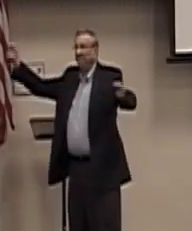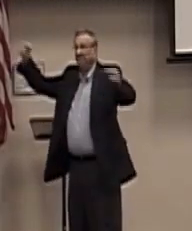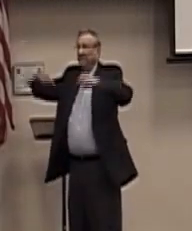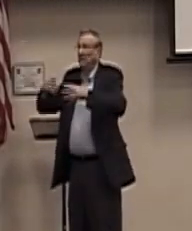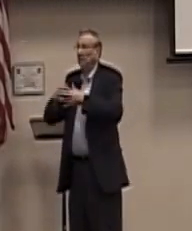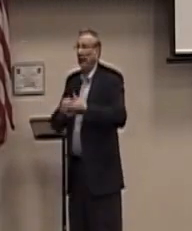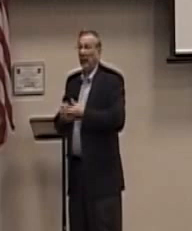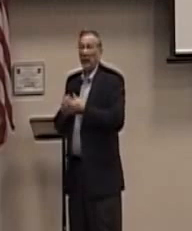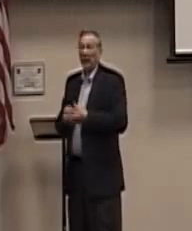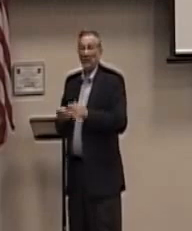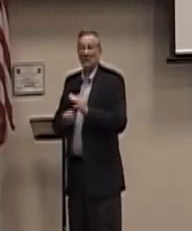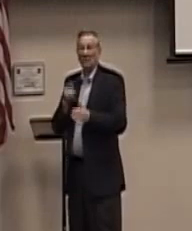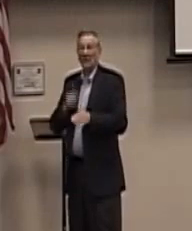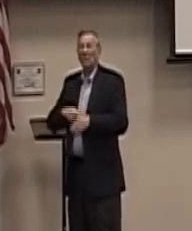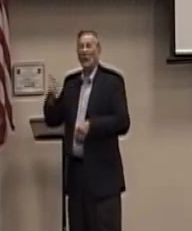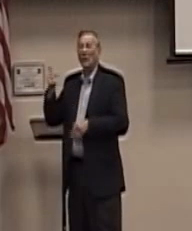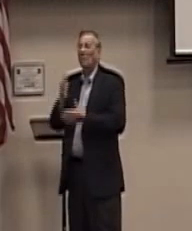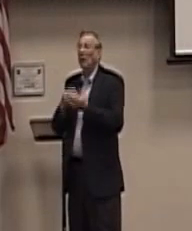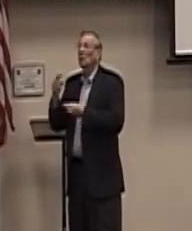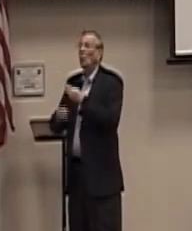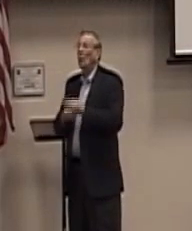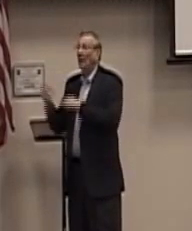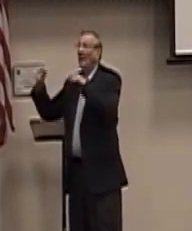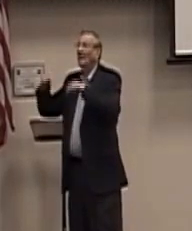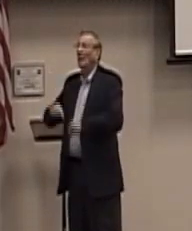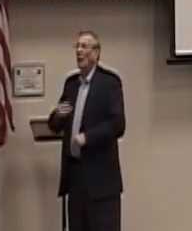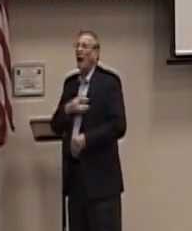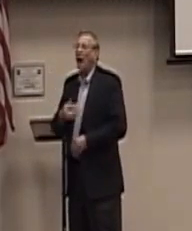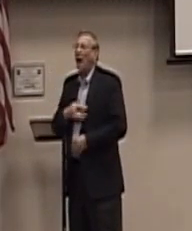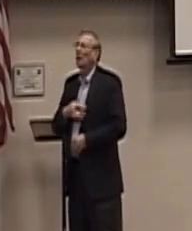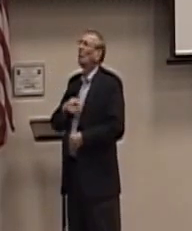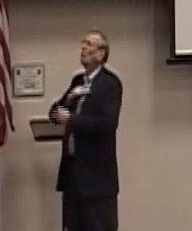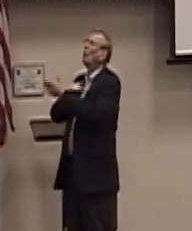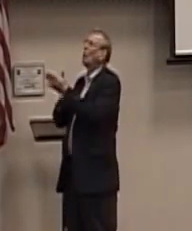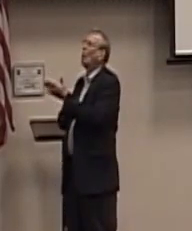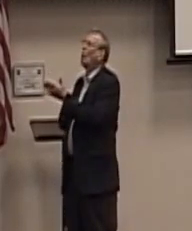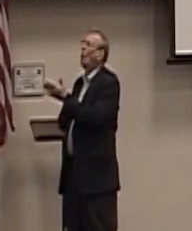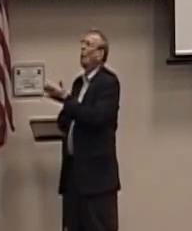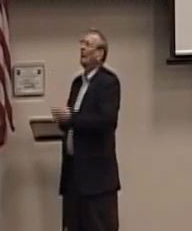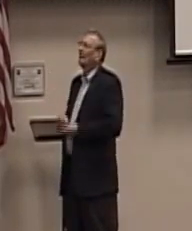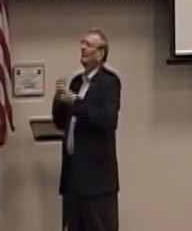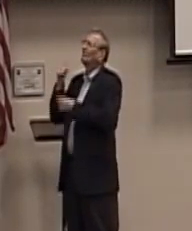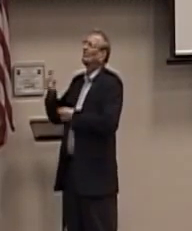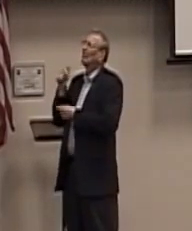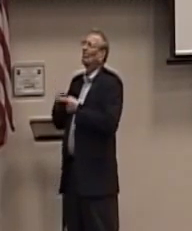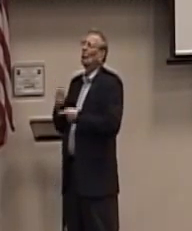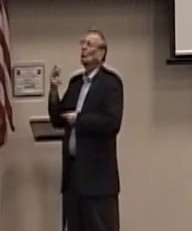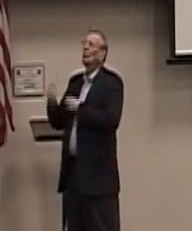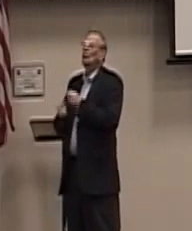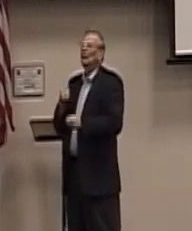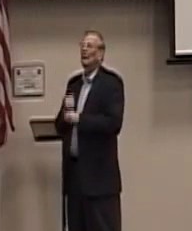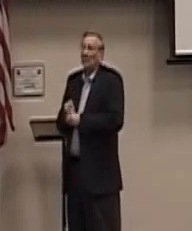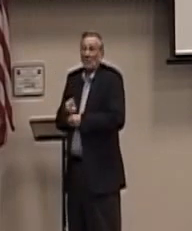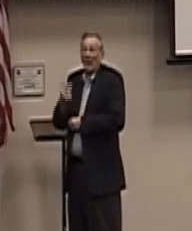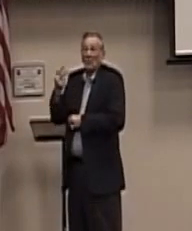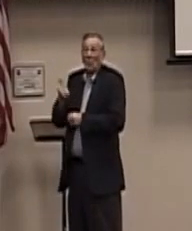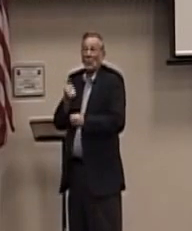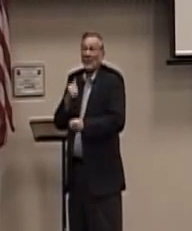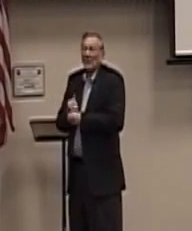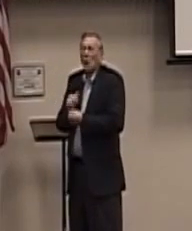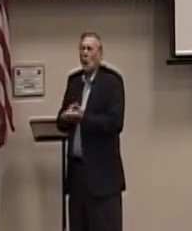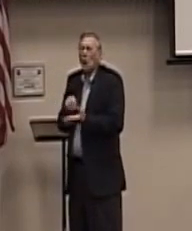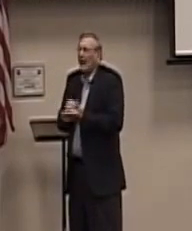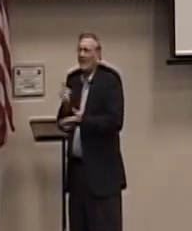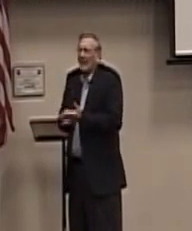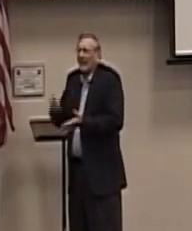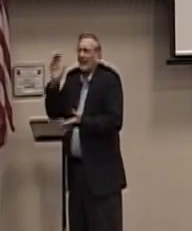United States and sometimes from other parts of the world, and they come with a heart for the Lord, and they dedicate themselves for 2 years, sometimes 3, into learning